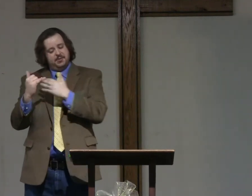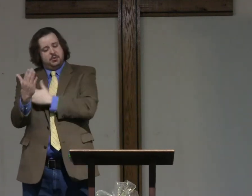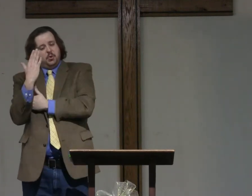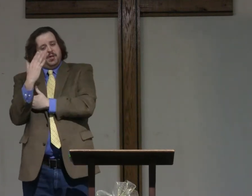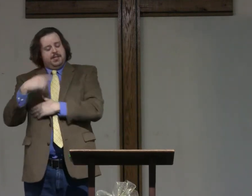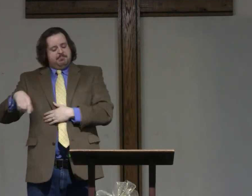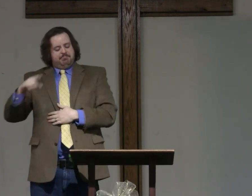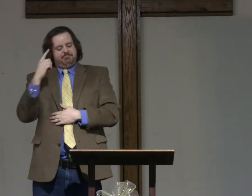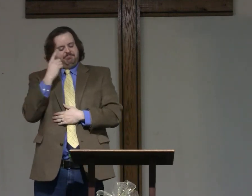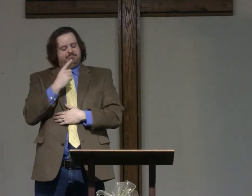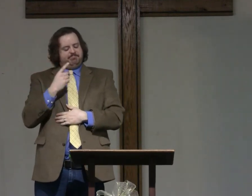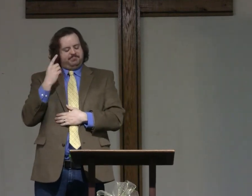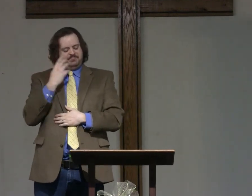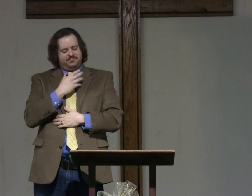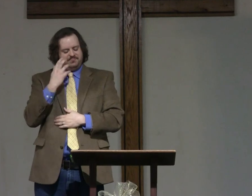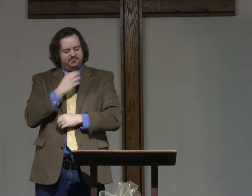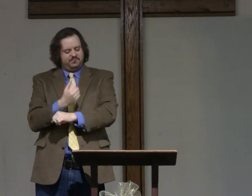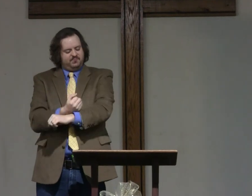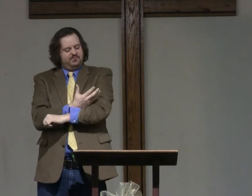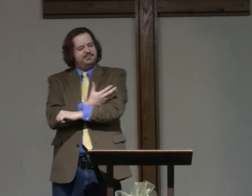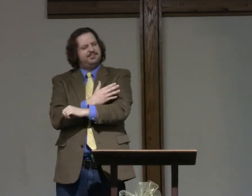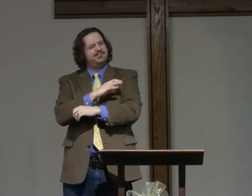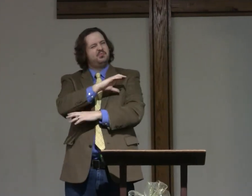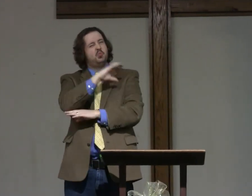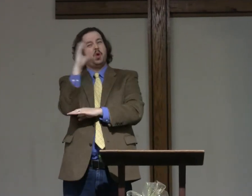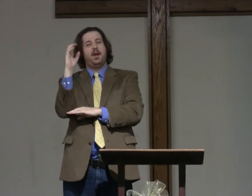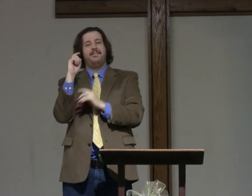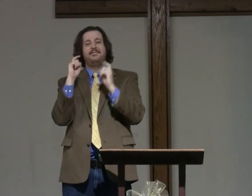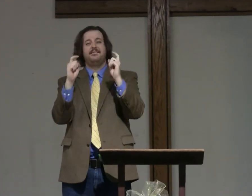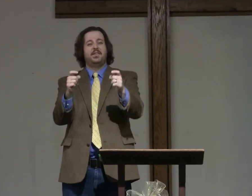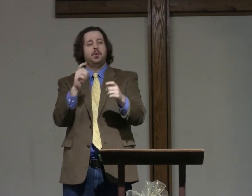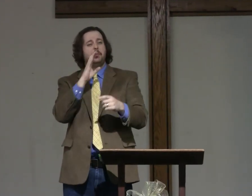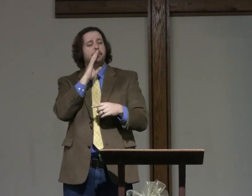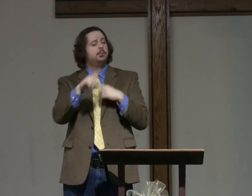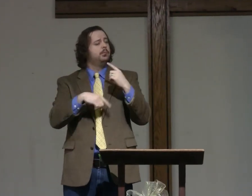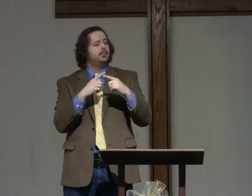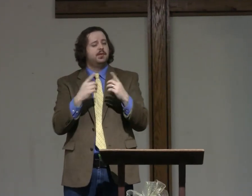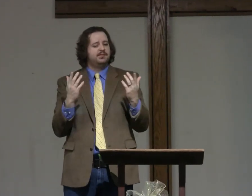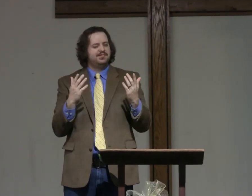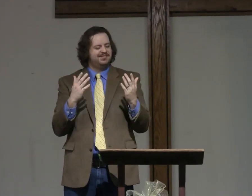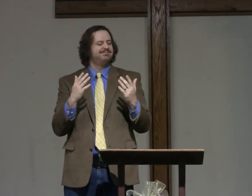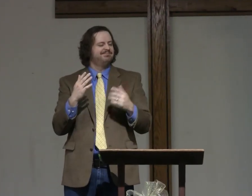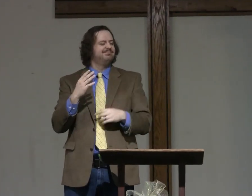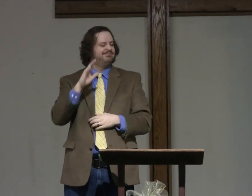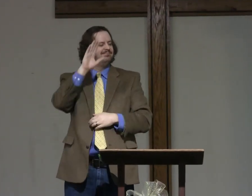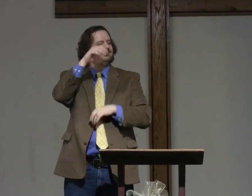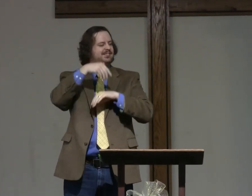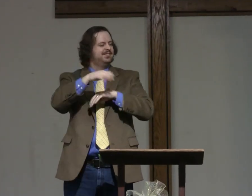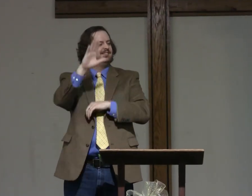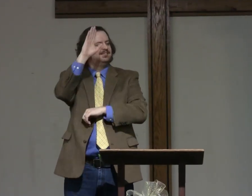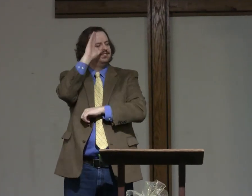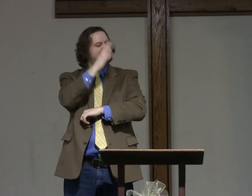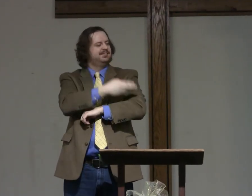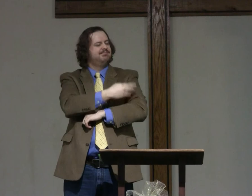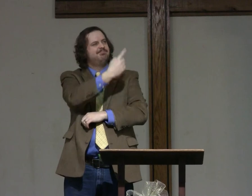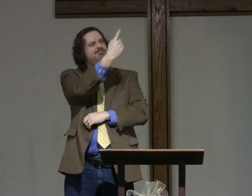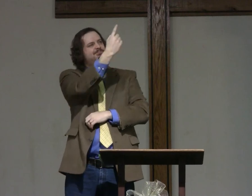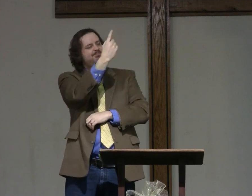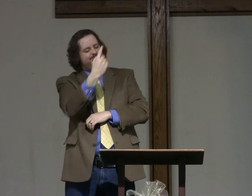Now, this morning, we think about this and the thrill of the Christmas